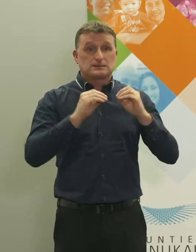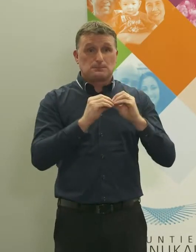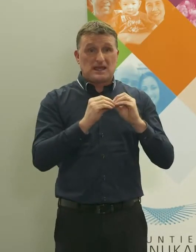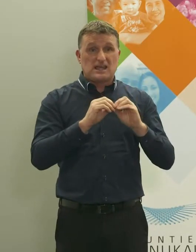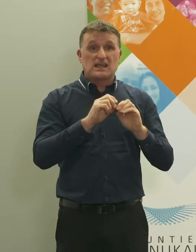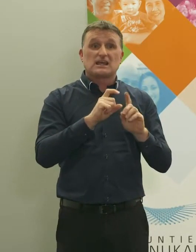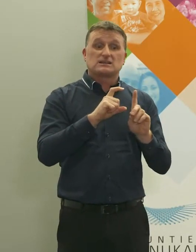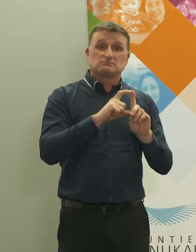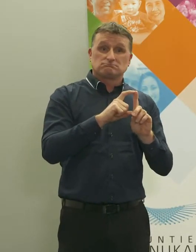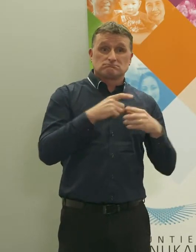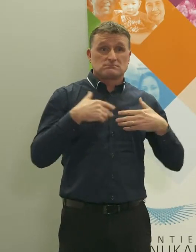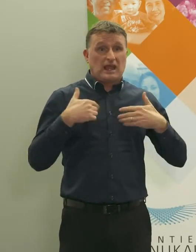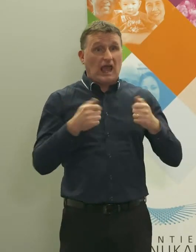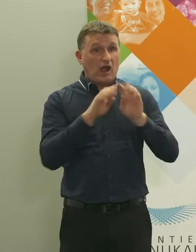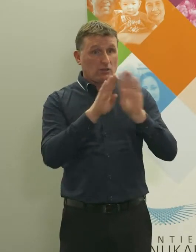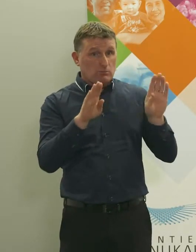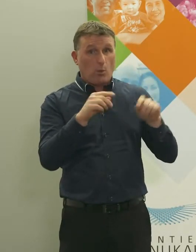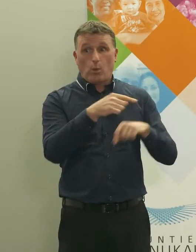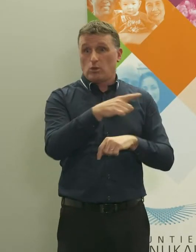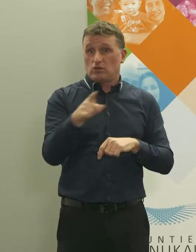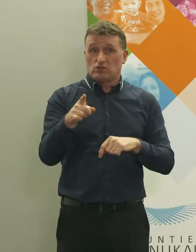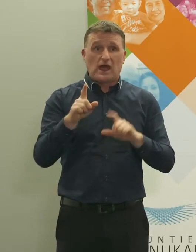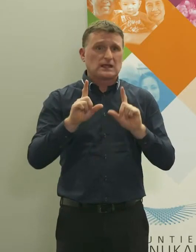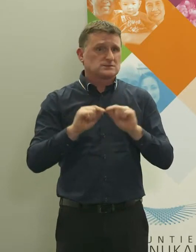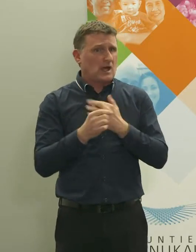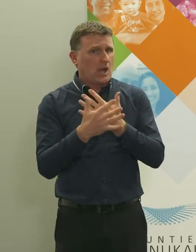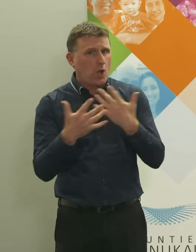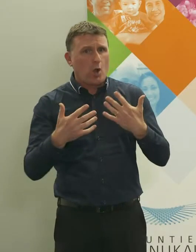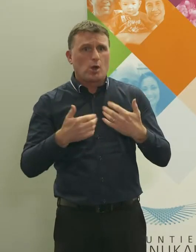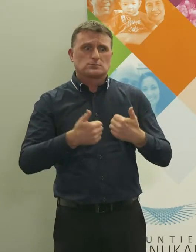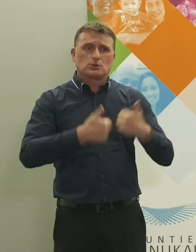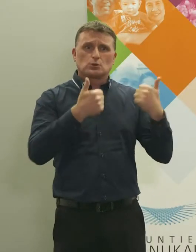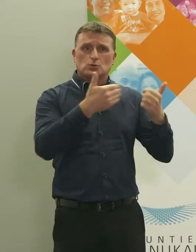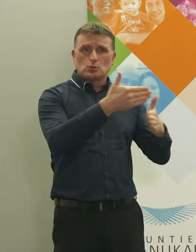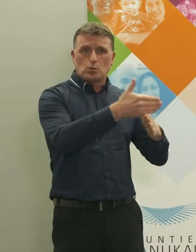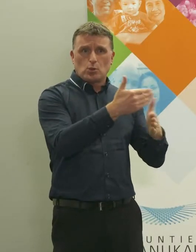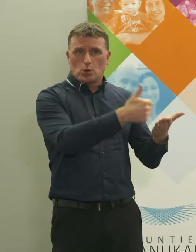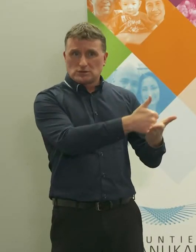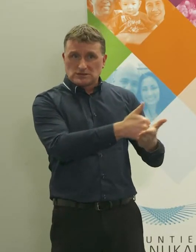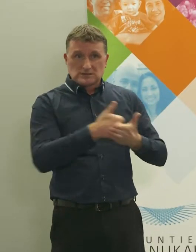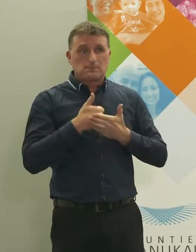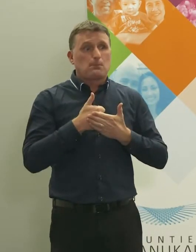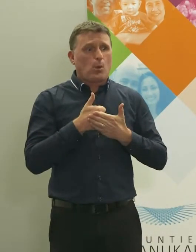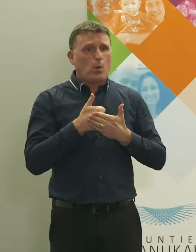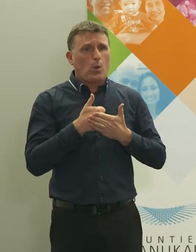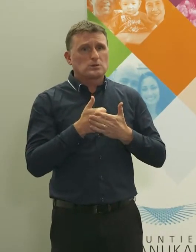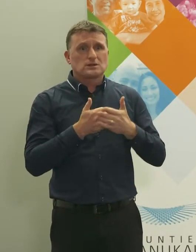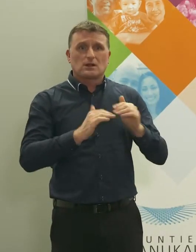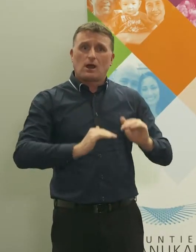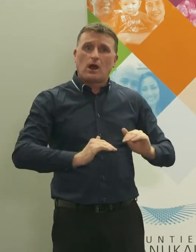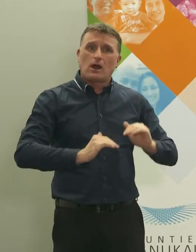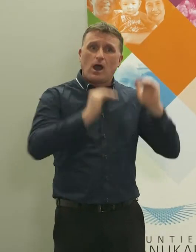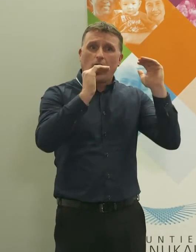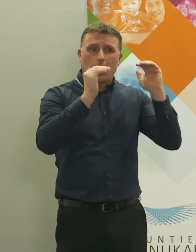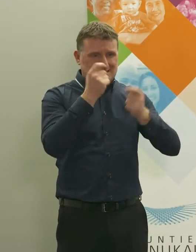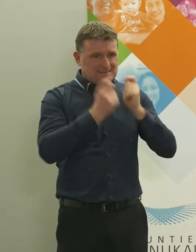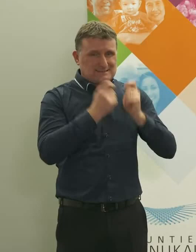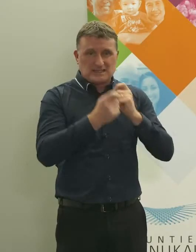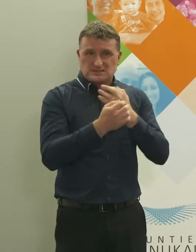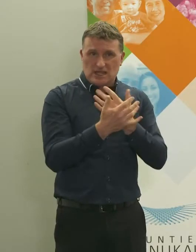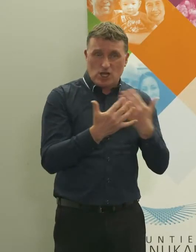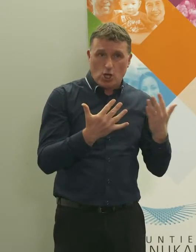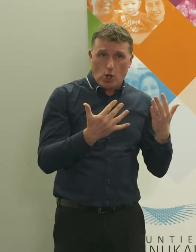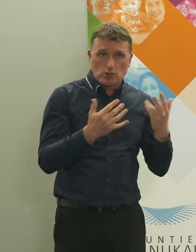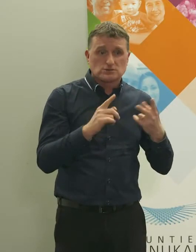that testing effort. They've been instrumental in many, many parts of the response, from the high levels of testing that we've seen, reaching out